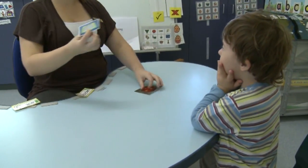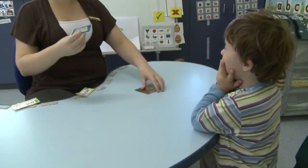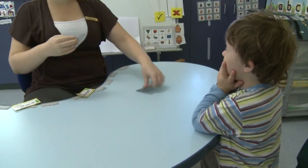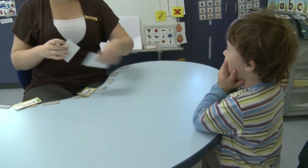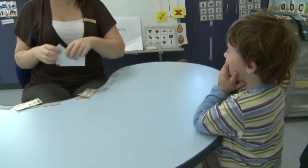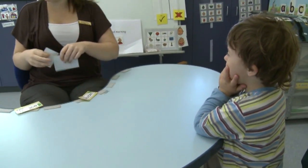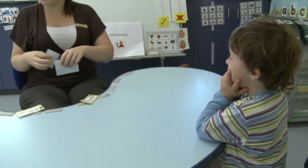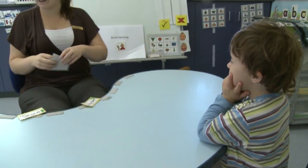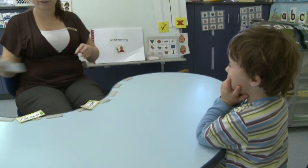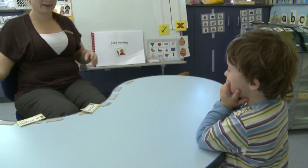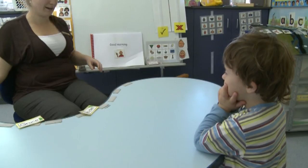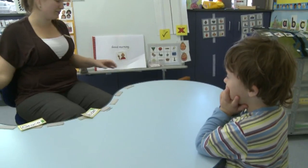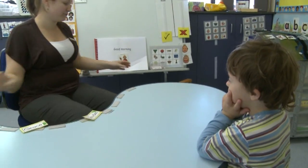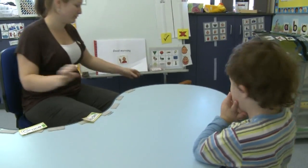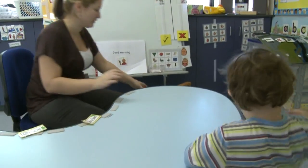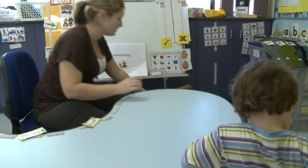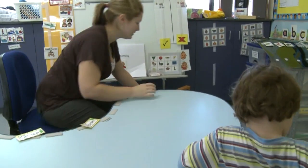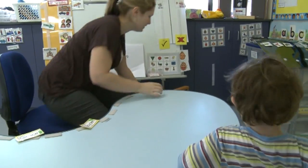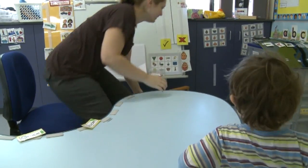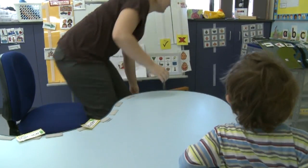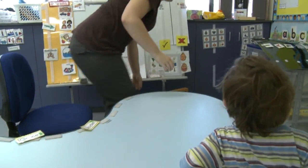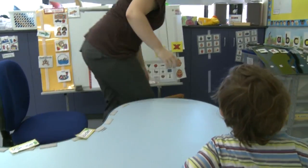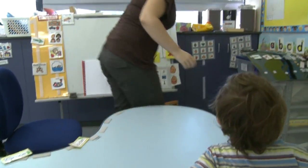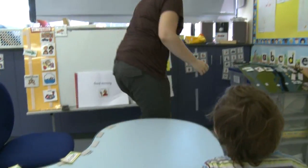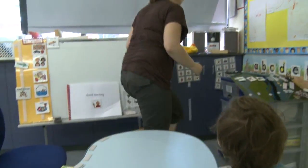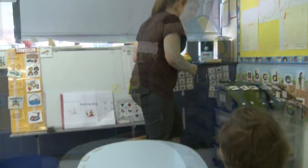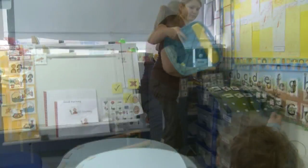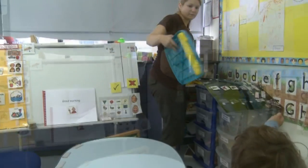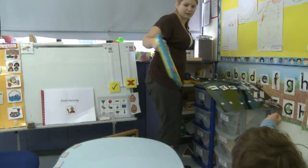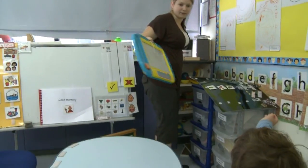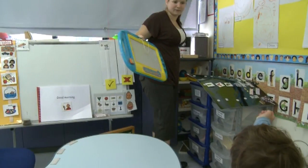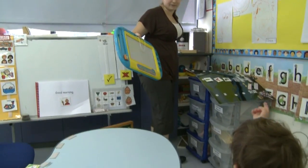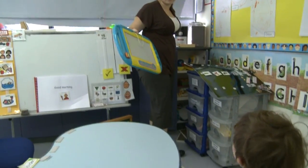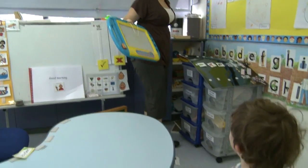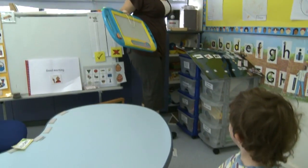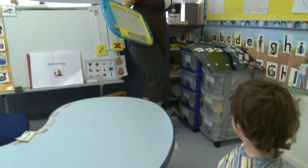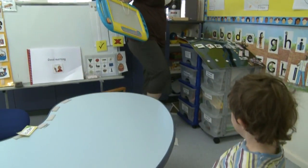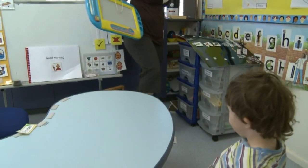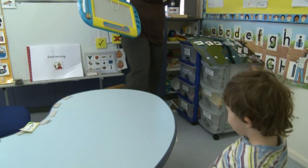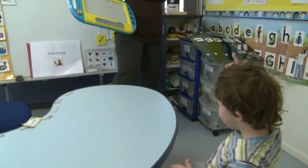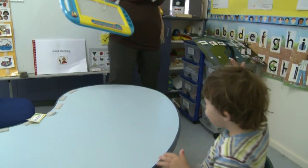item he wants, a less structured approach can be used, and he can be presented with a simple choice of two or more